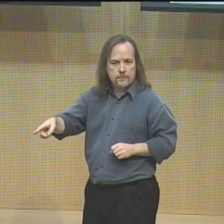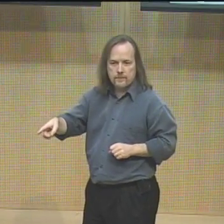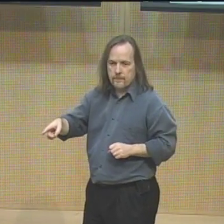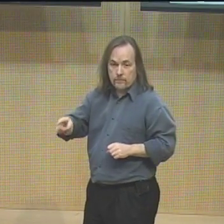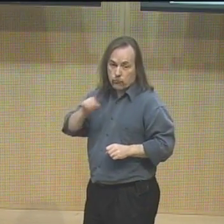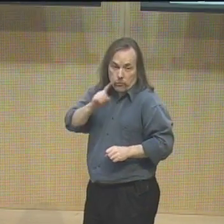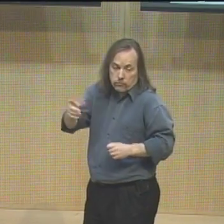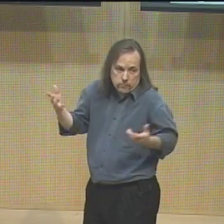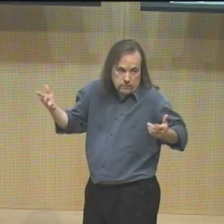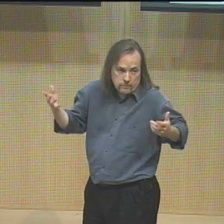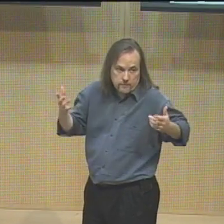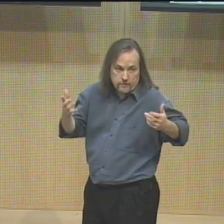for investing.